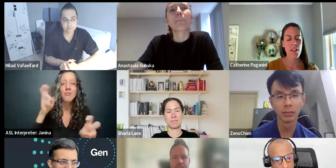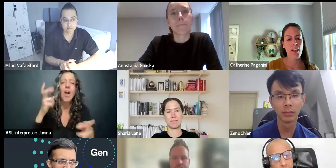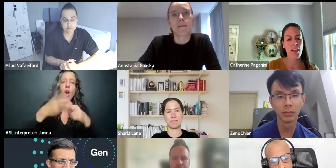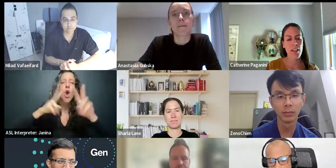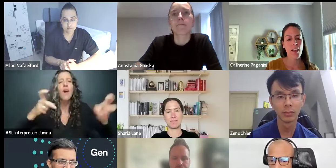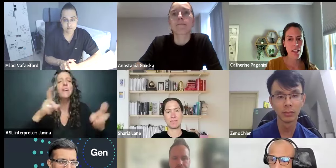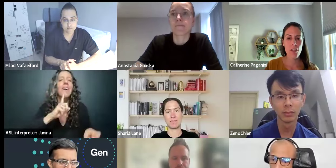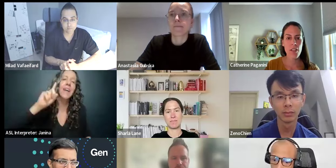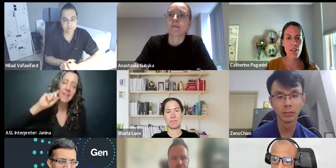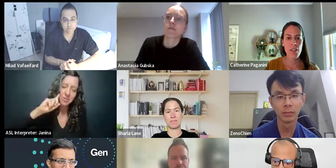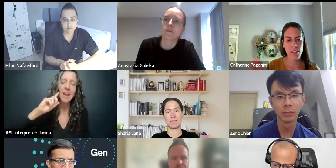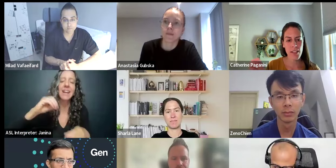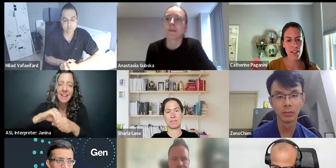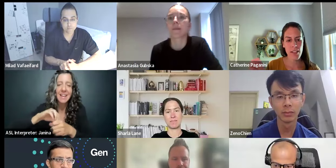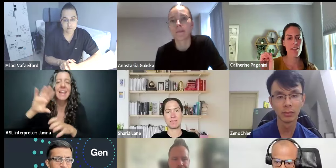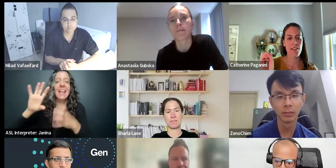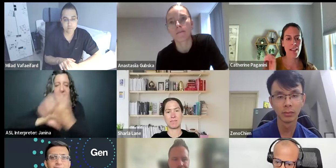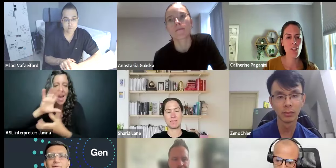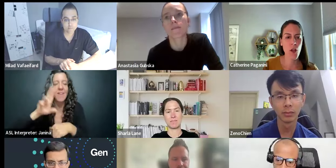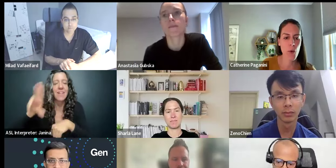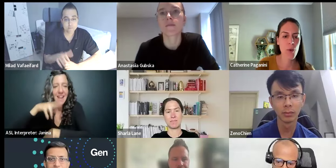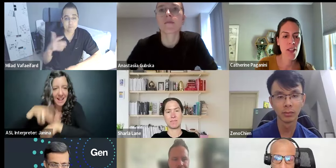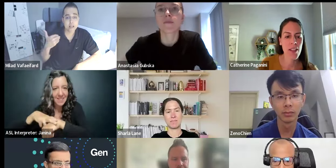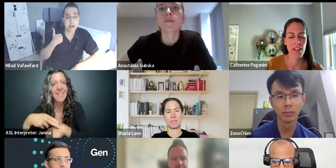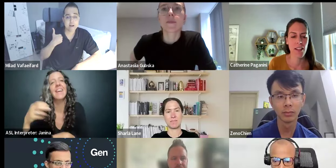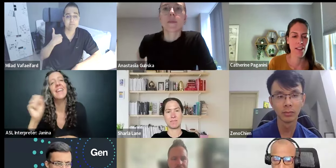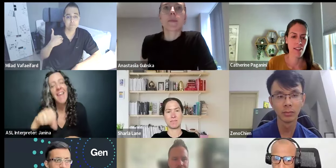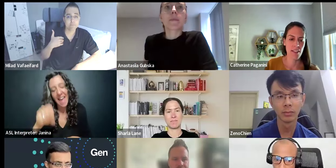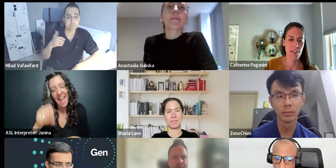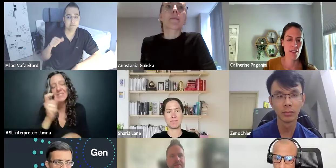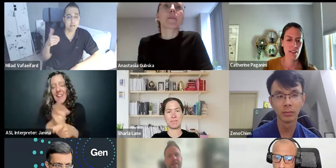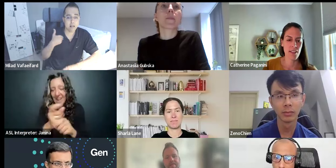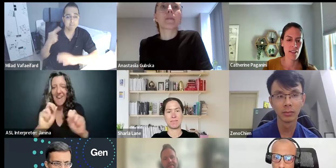Native. And oh, the series is, yeah. So